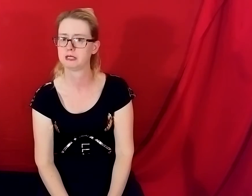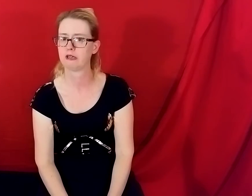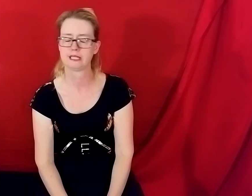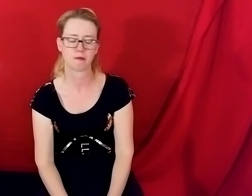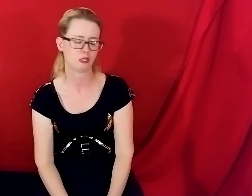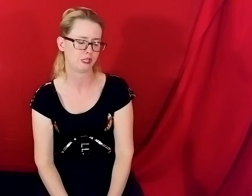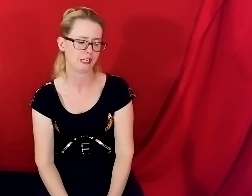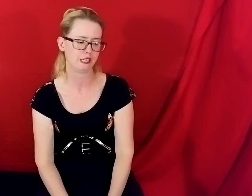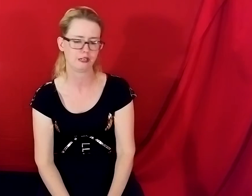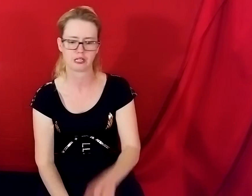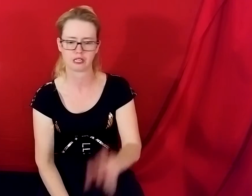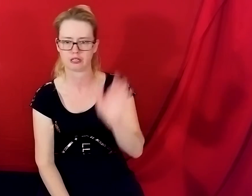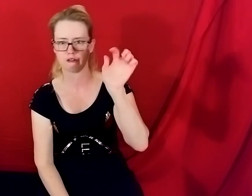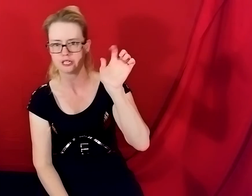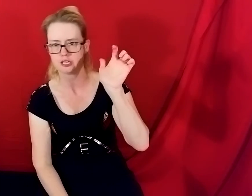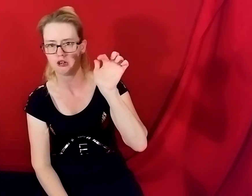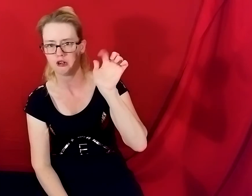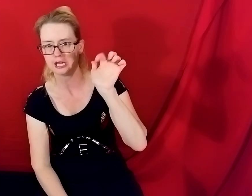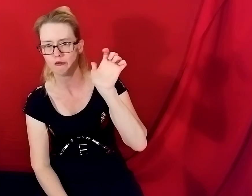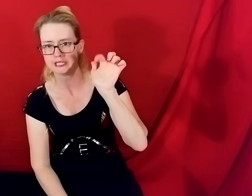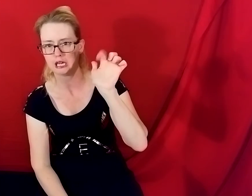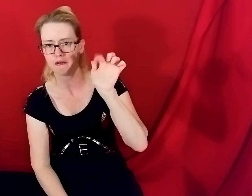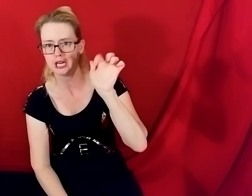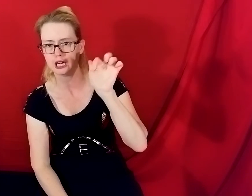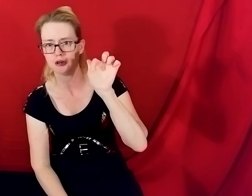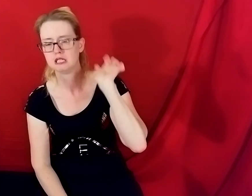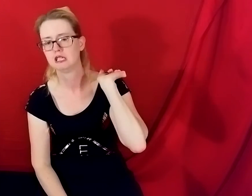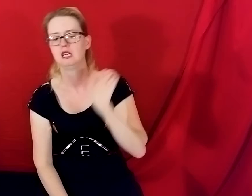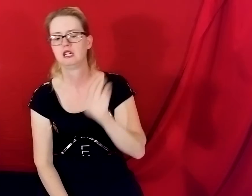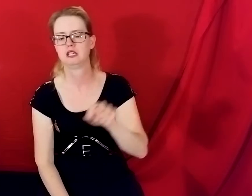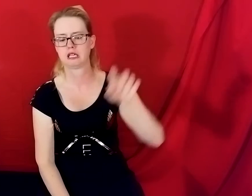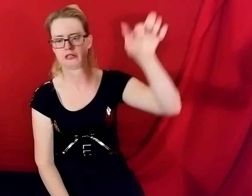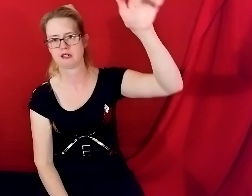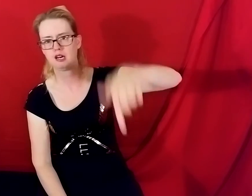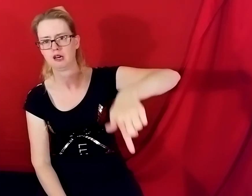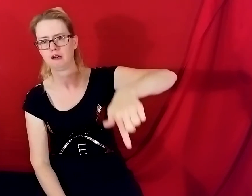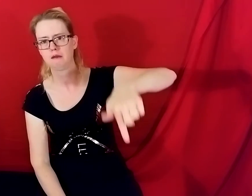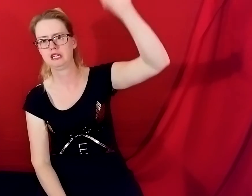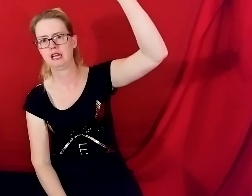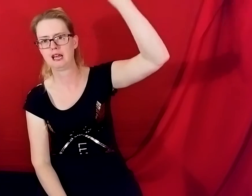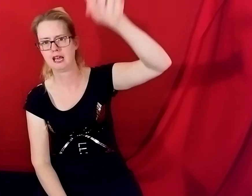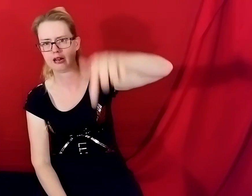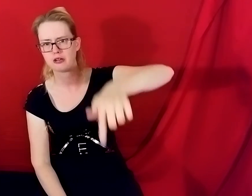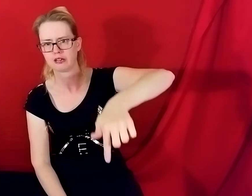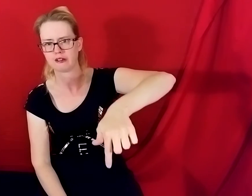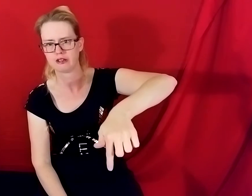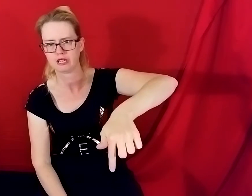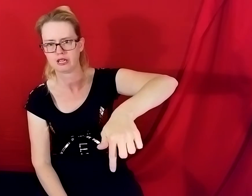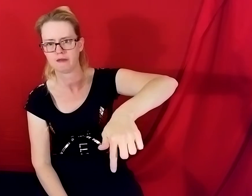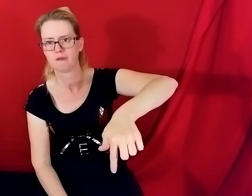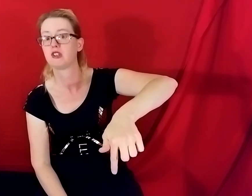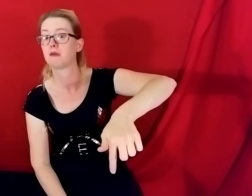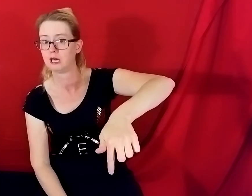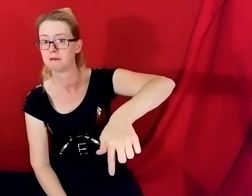appreciated you can click that right down there you can see comment and you can see subscribe please